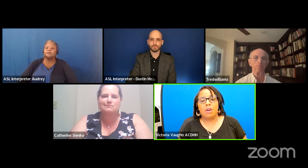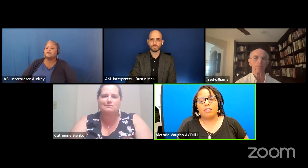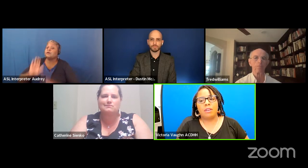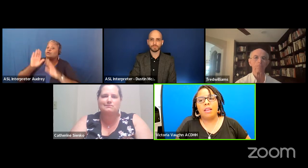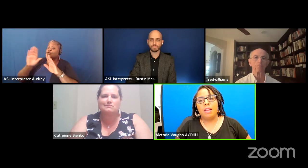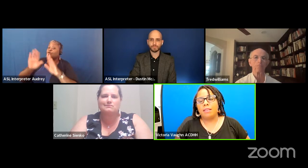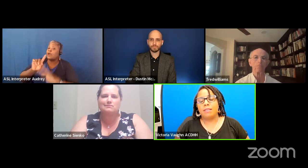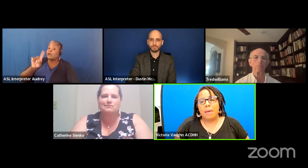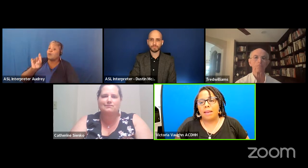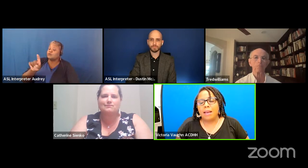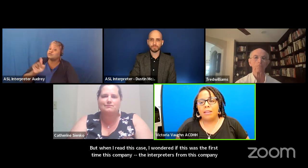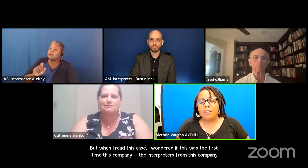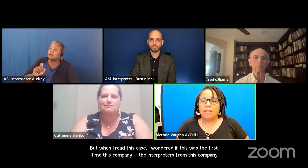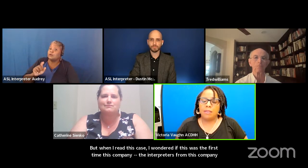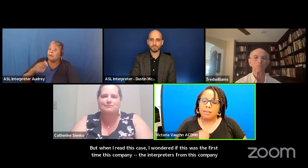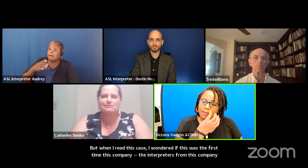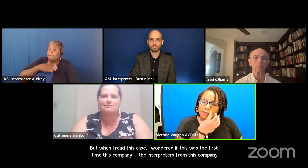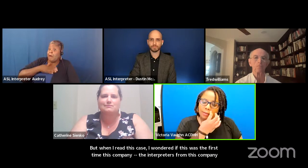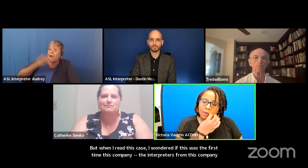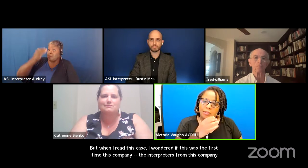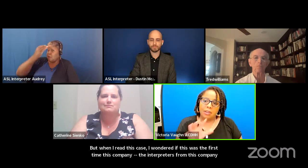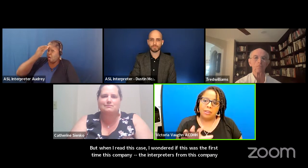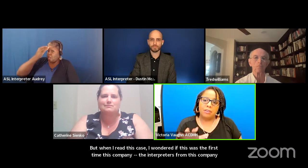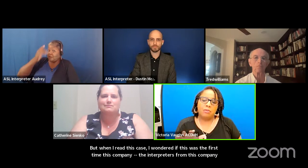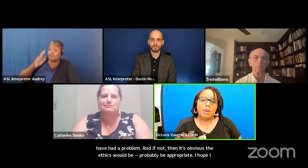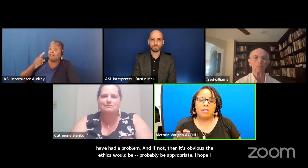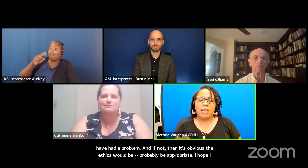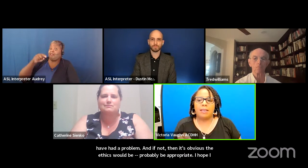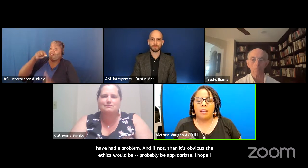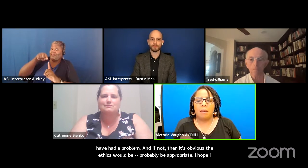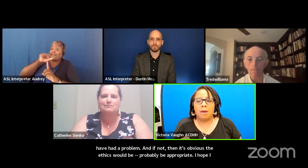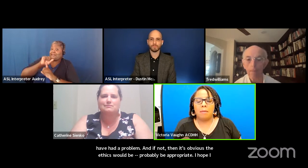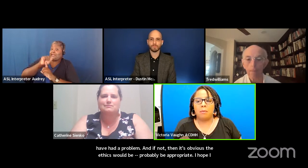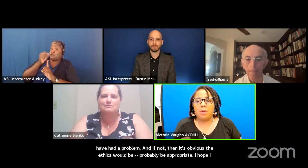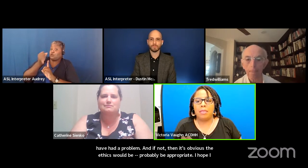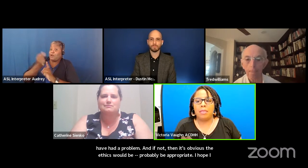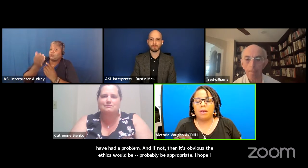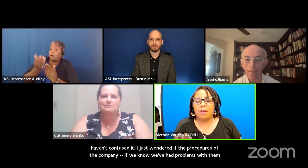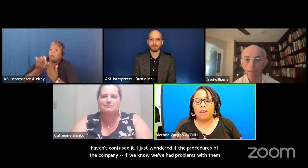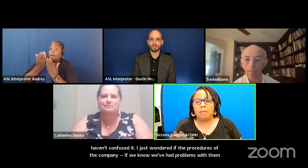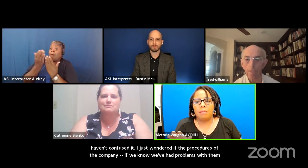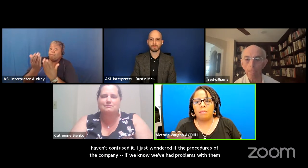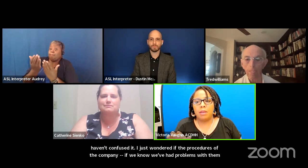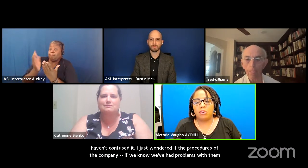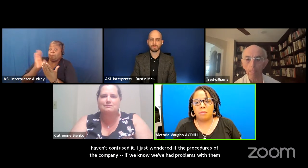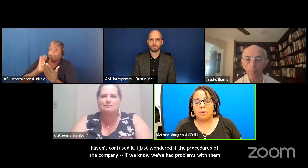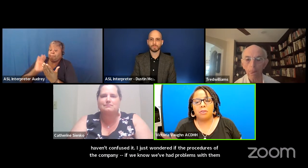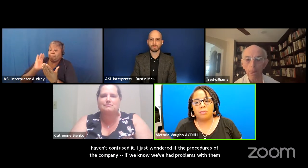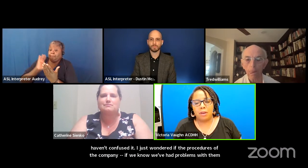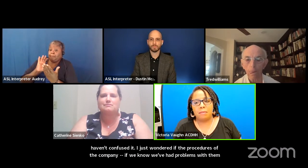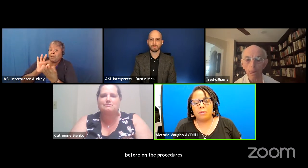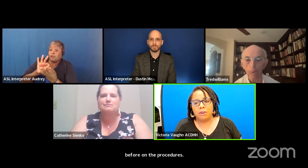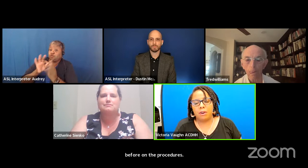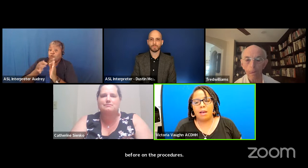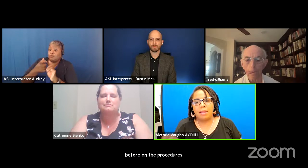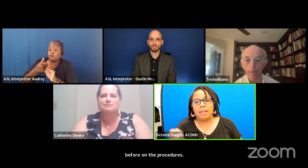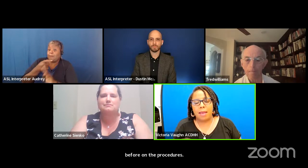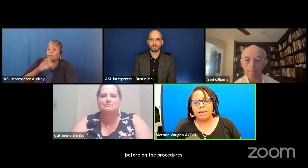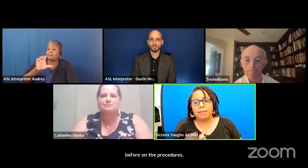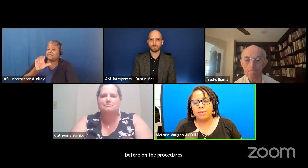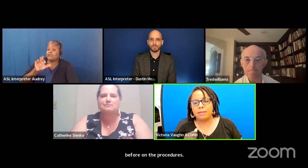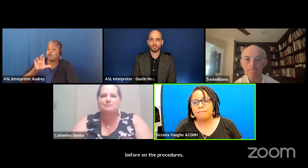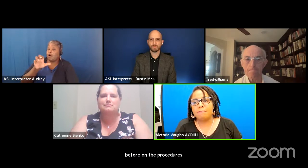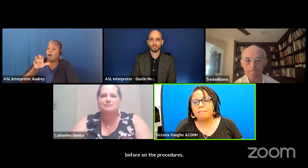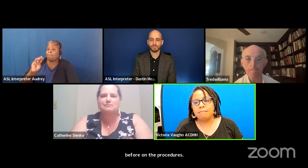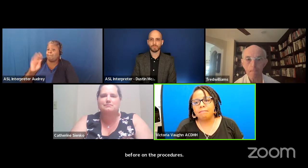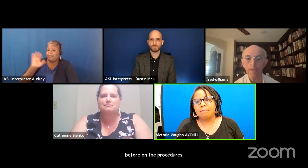a good question. To my knowledge, this particular situation has not come up with interpreters from Sierra Comet in the